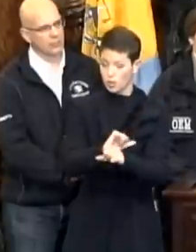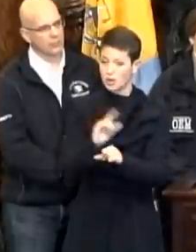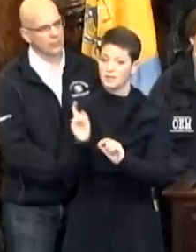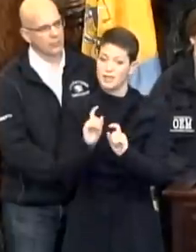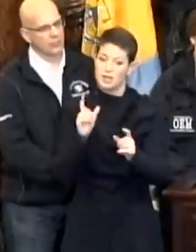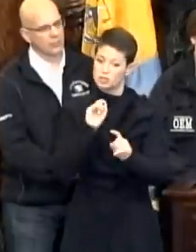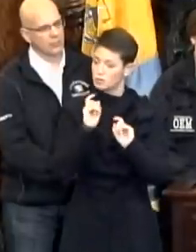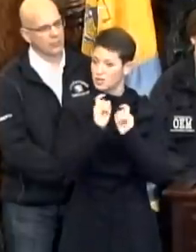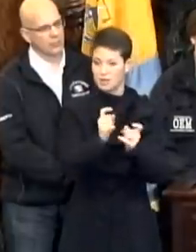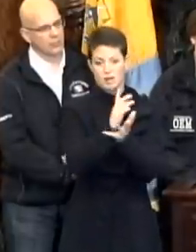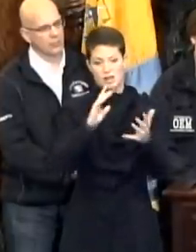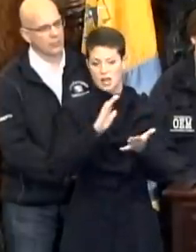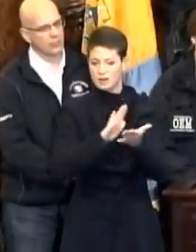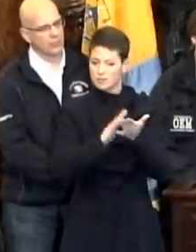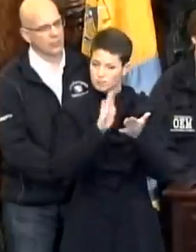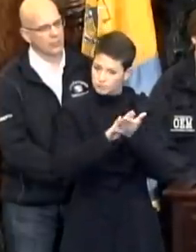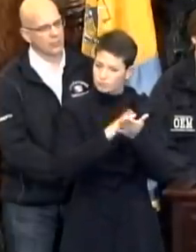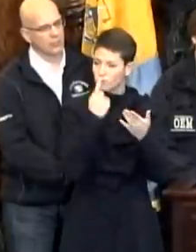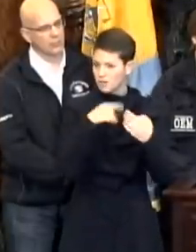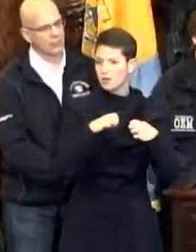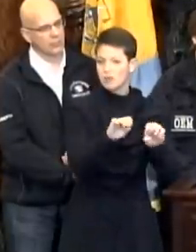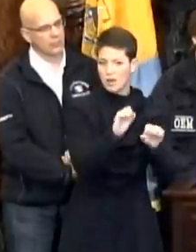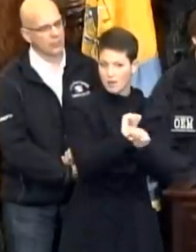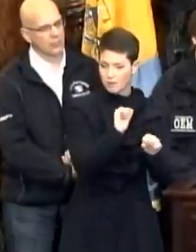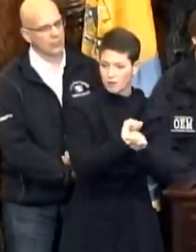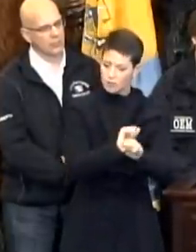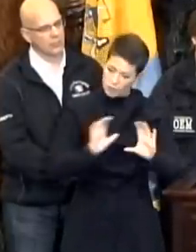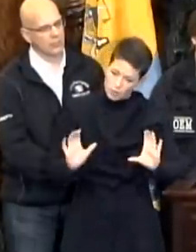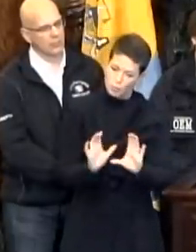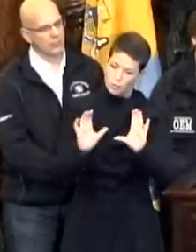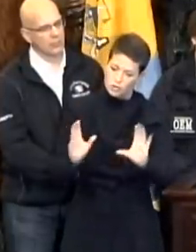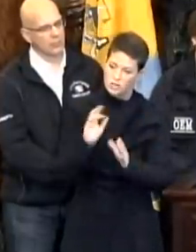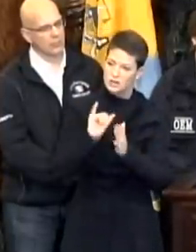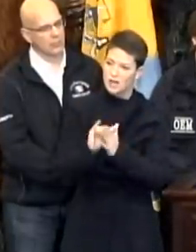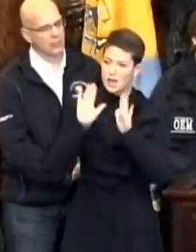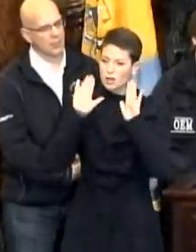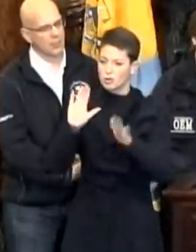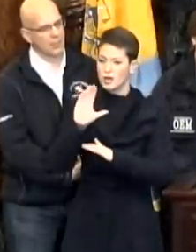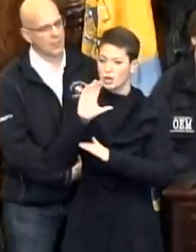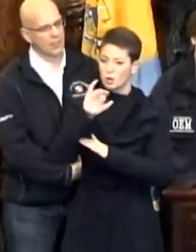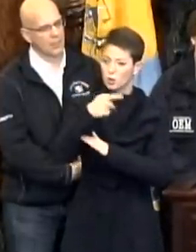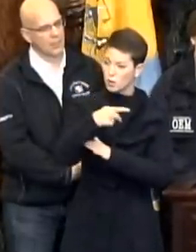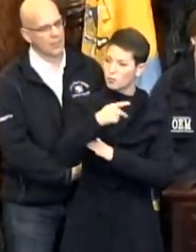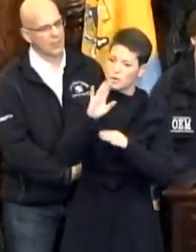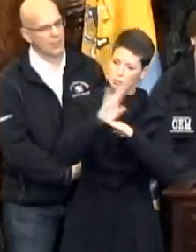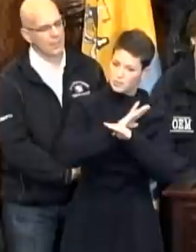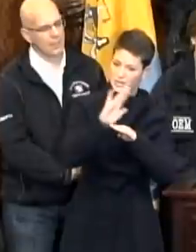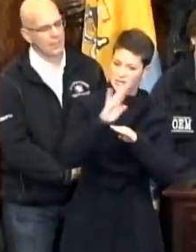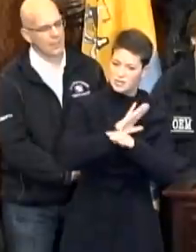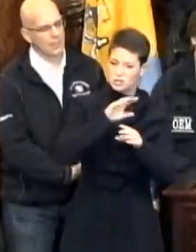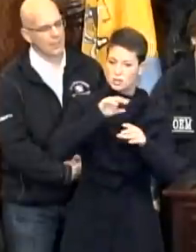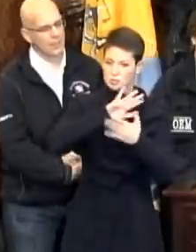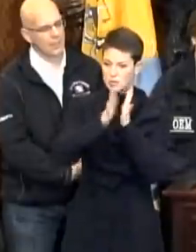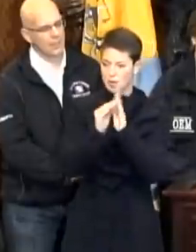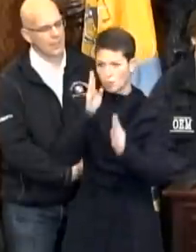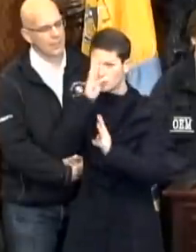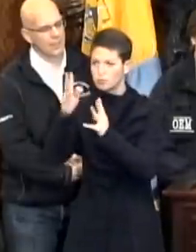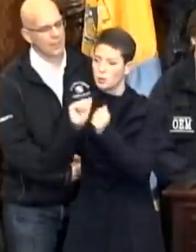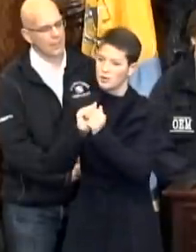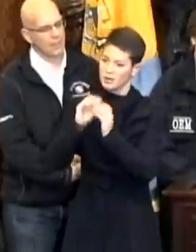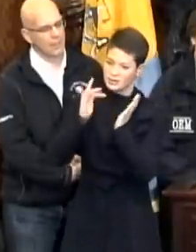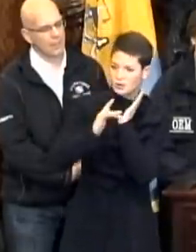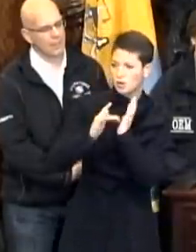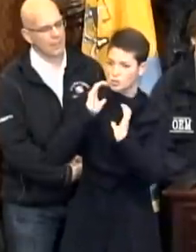tremendous congratulations and the city's appreciation for pushing this great corporate citizen further into areas of technology and